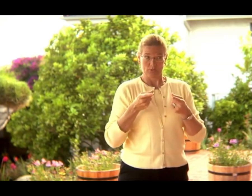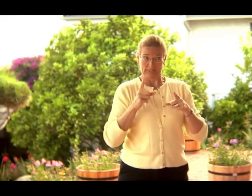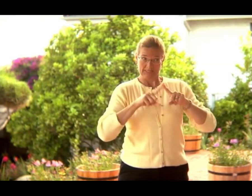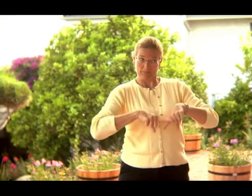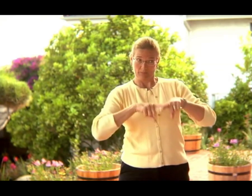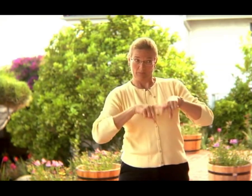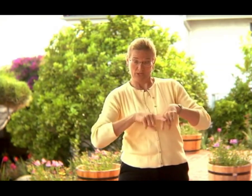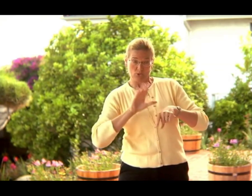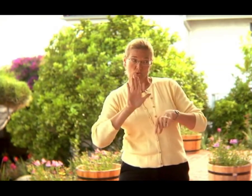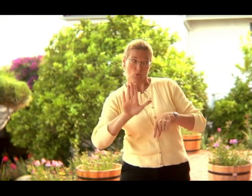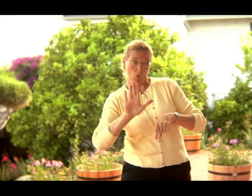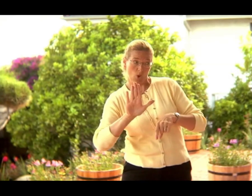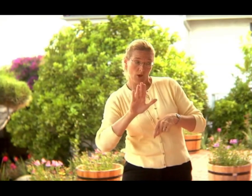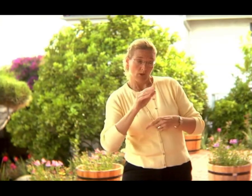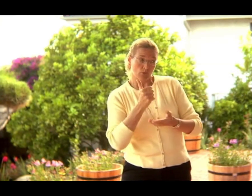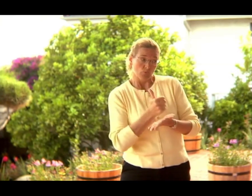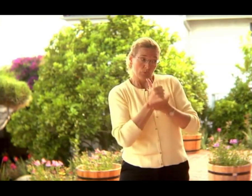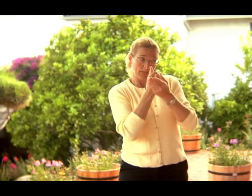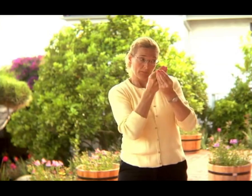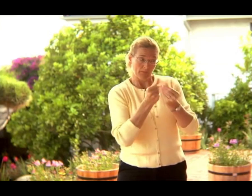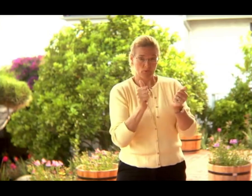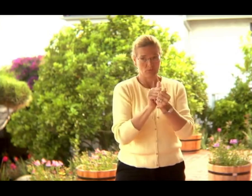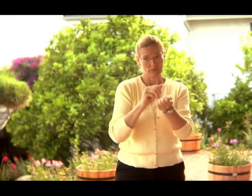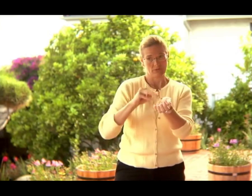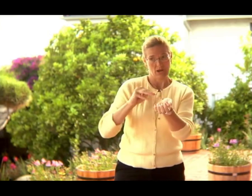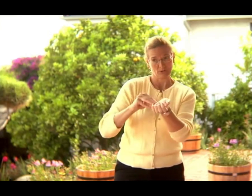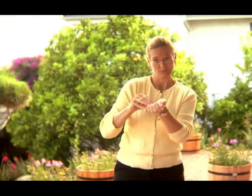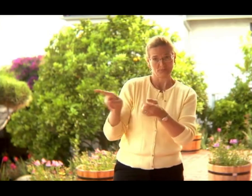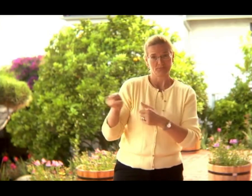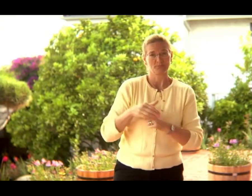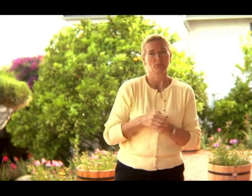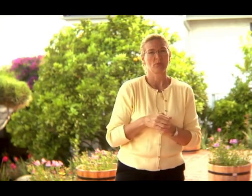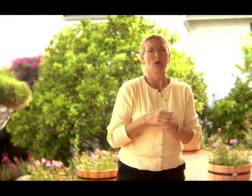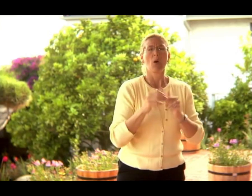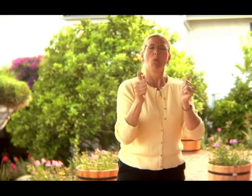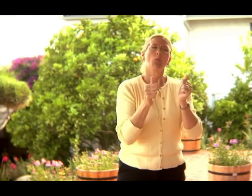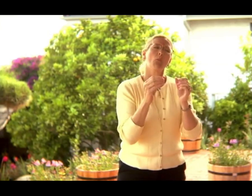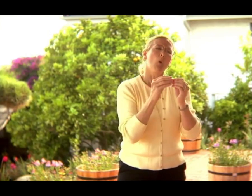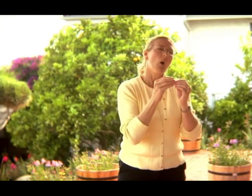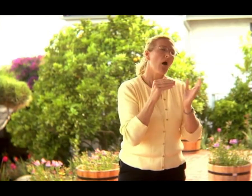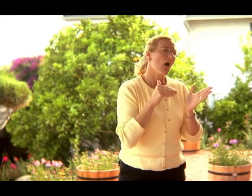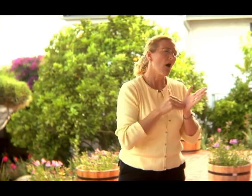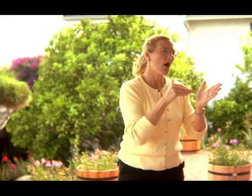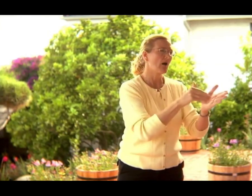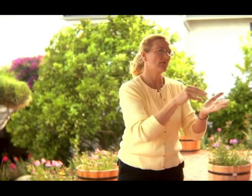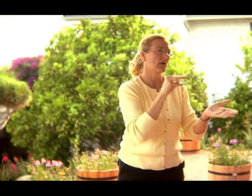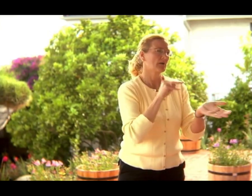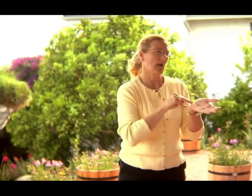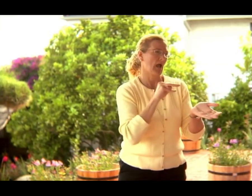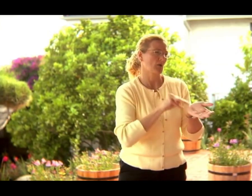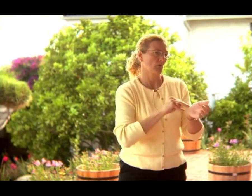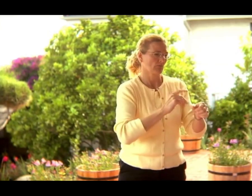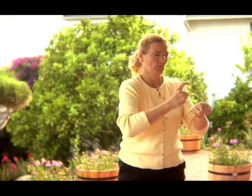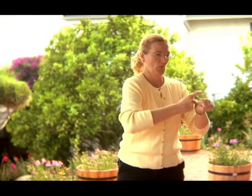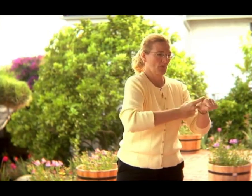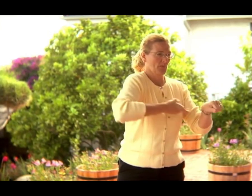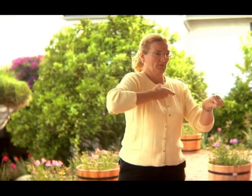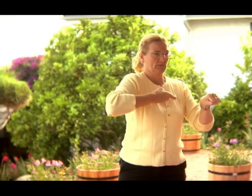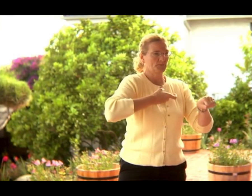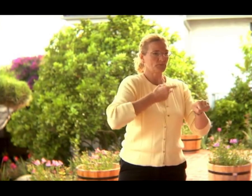so, depending on how your doctor wants to plan your treatment. More often, the doctor will remove basal and